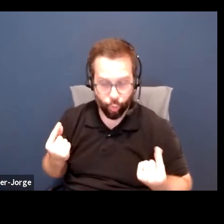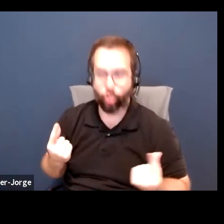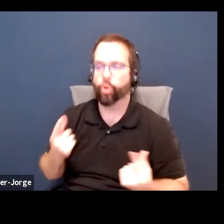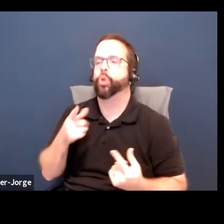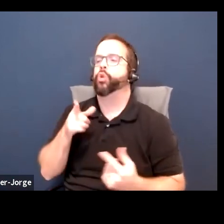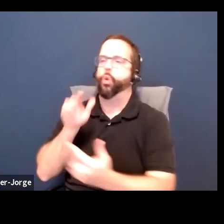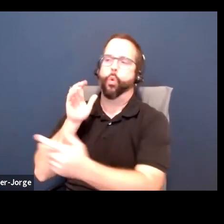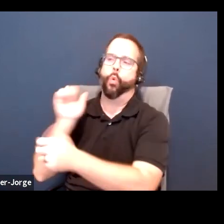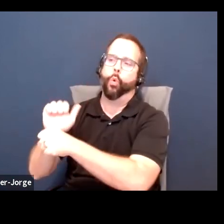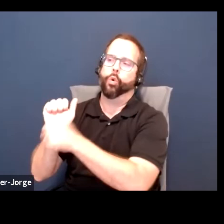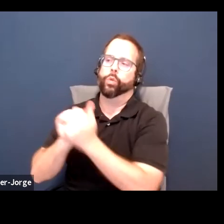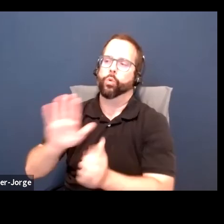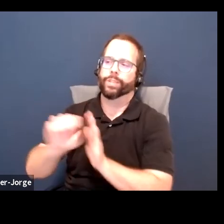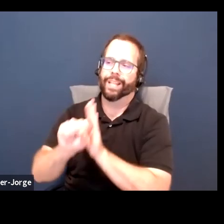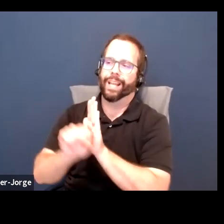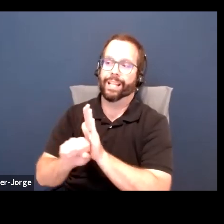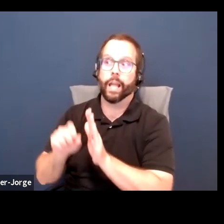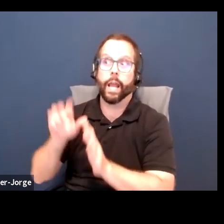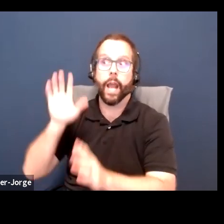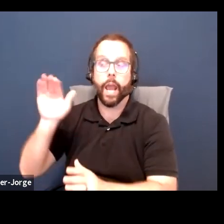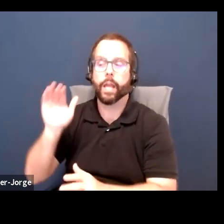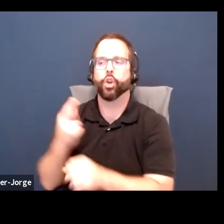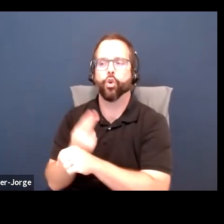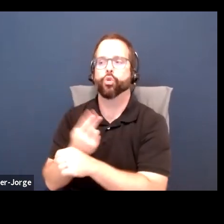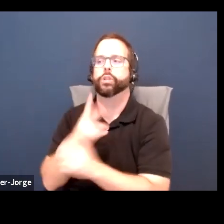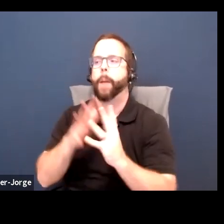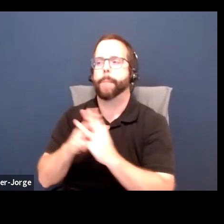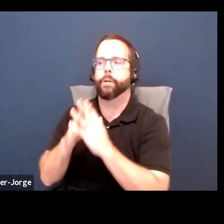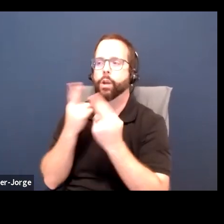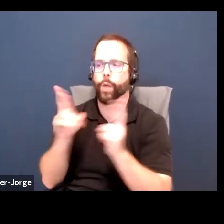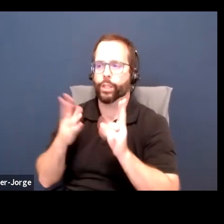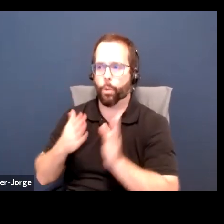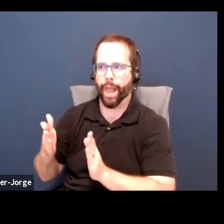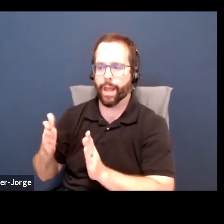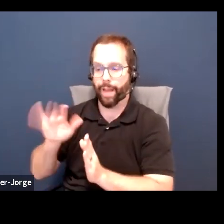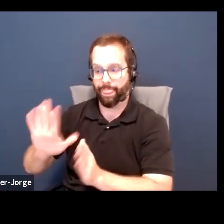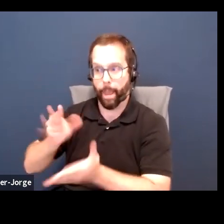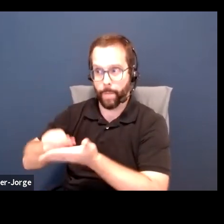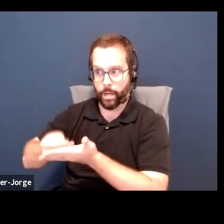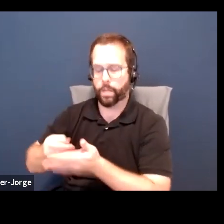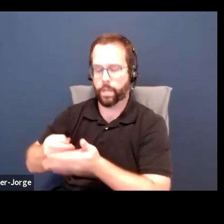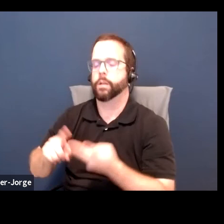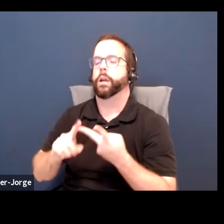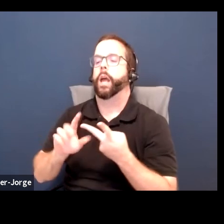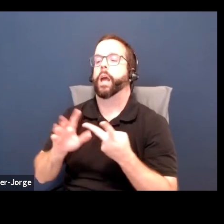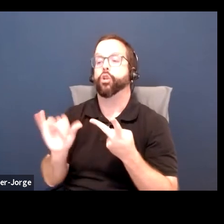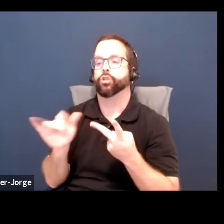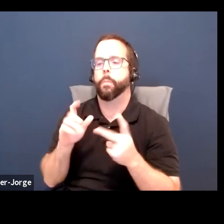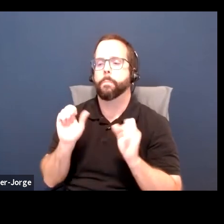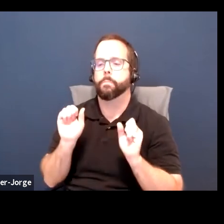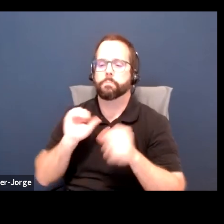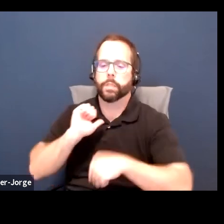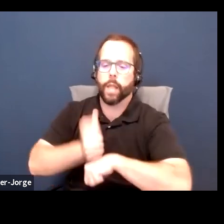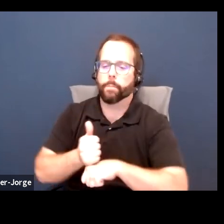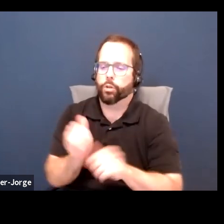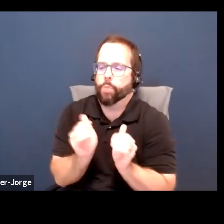these funding from the American Rescue Plan, even put together a small package of services to prevent people